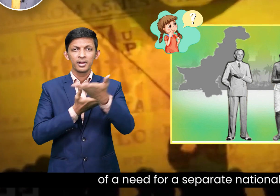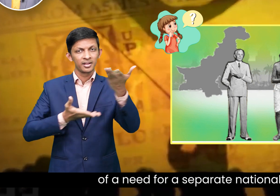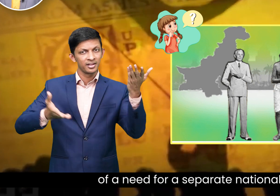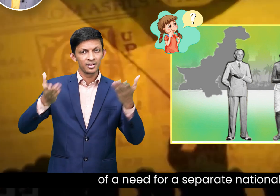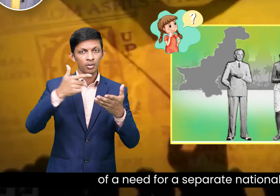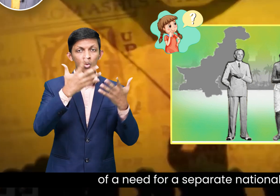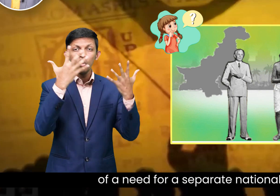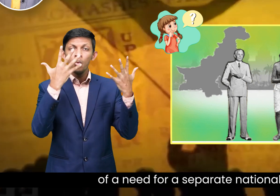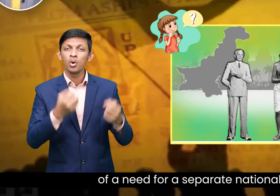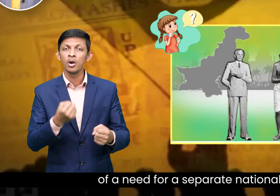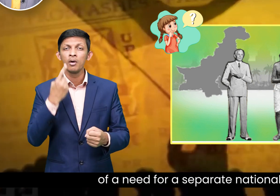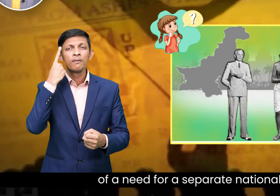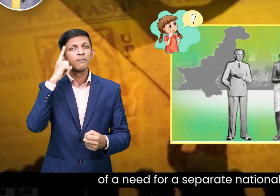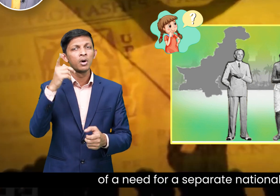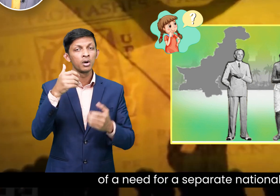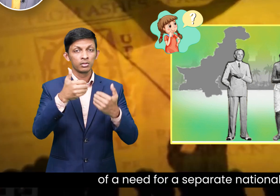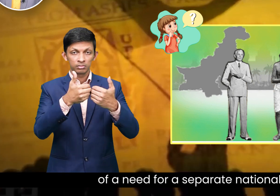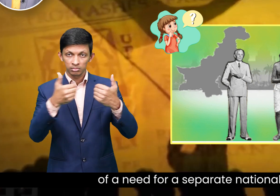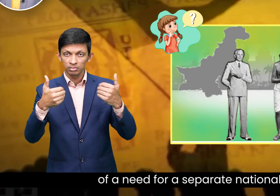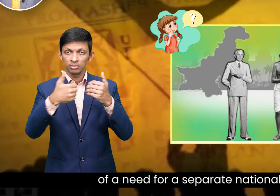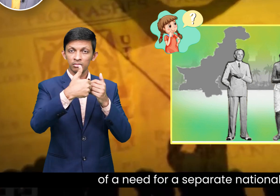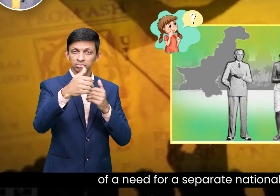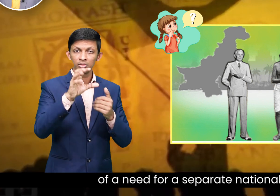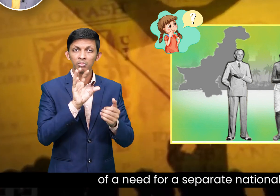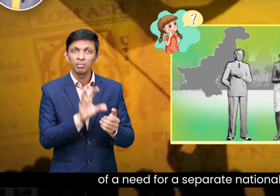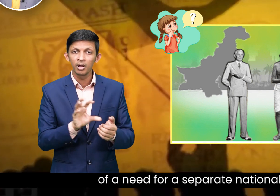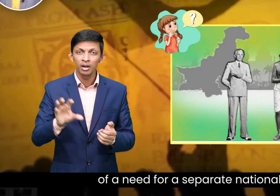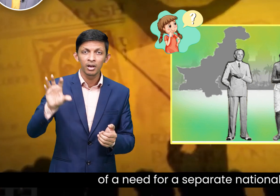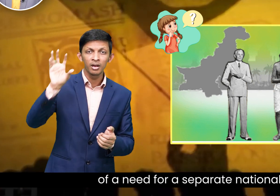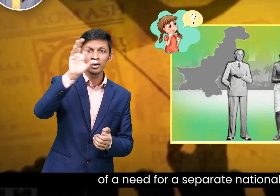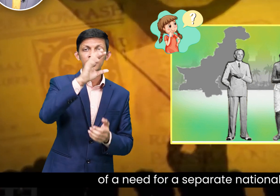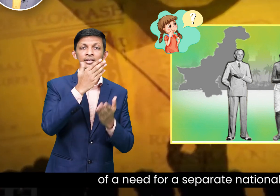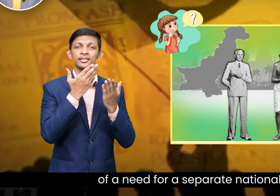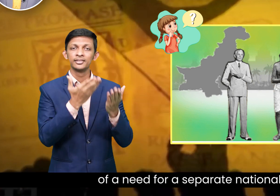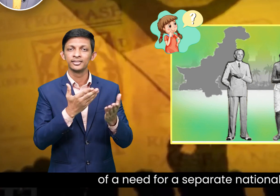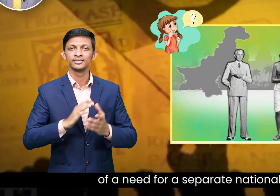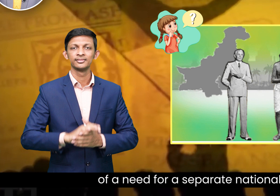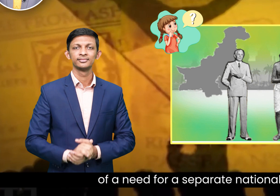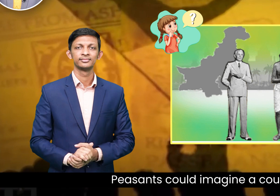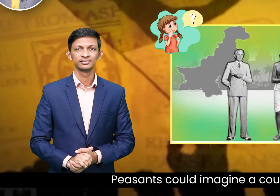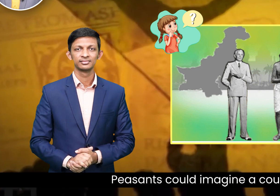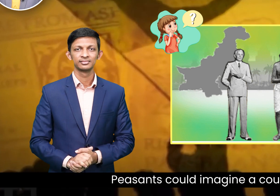a need for a separate national state.